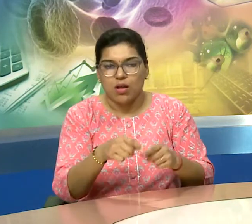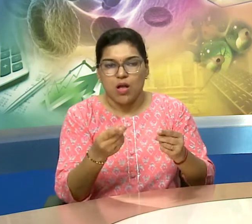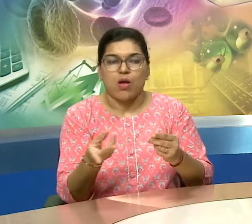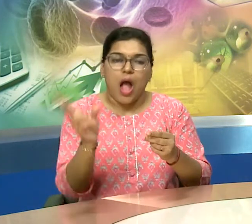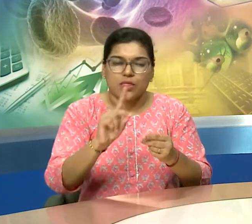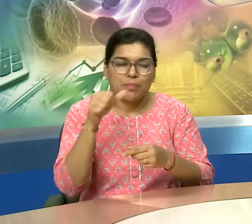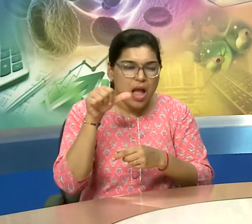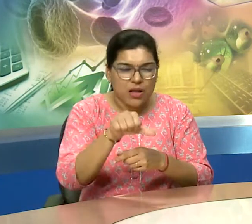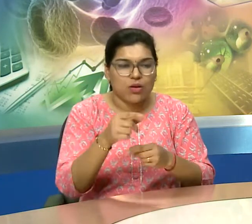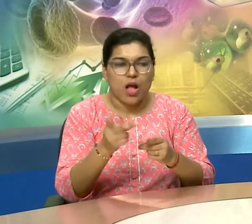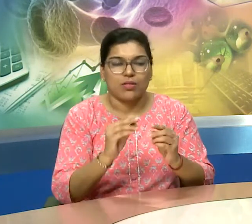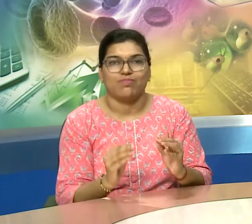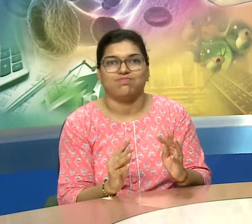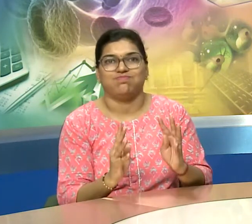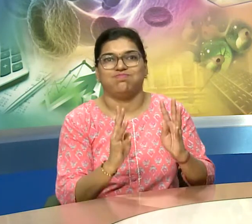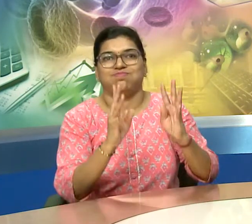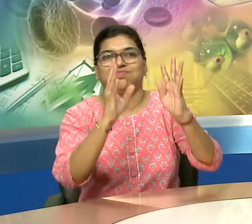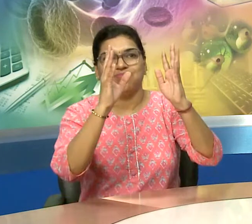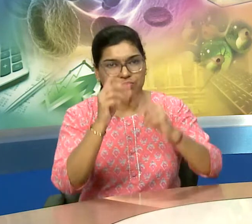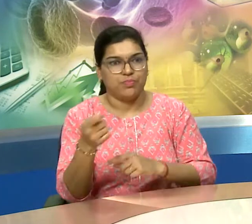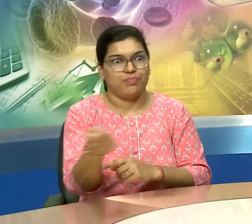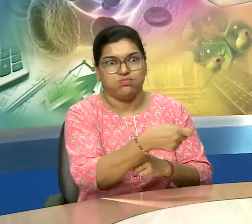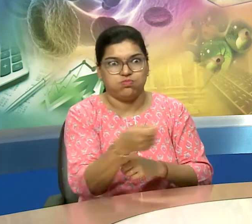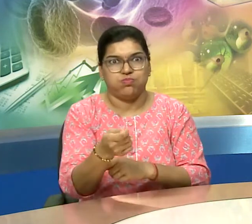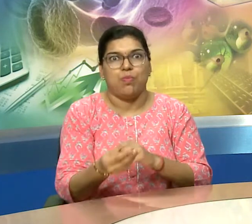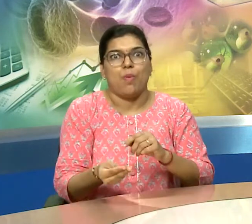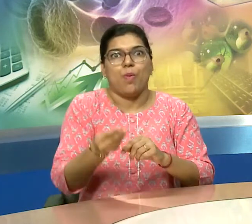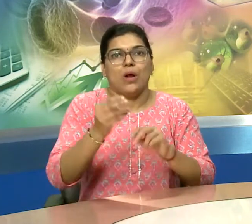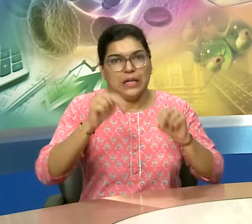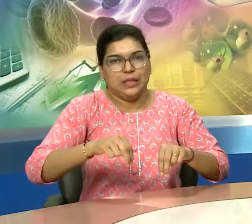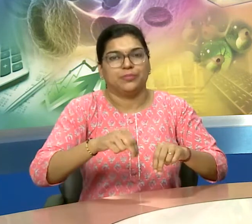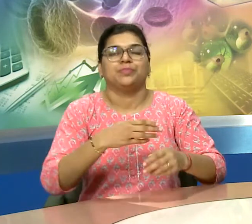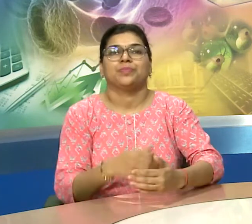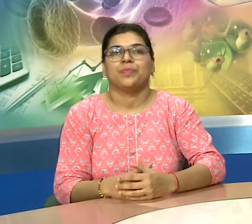can happen.